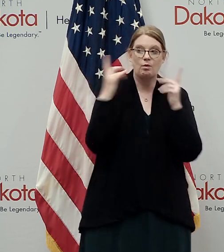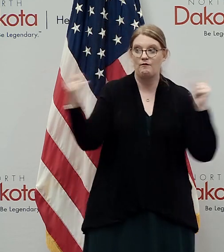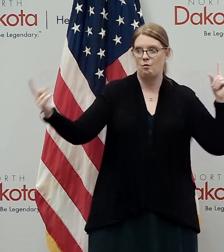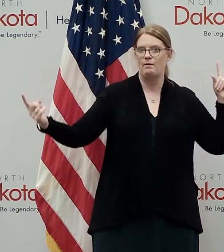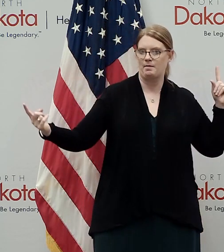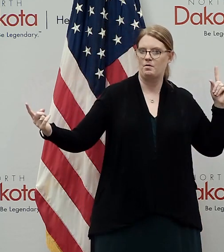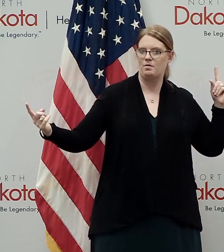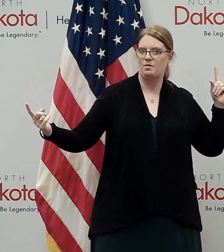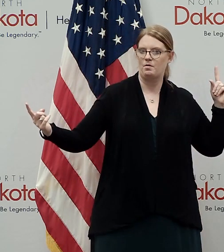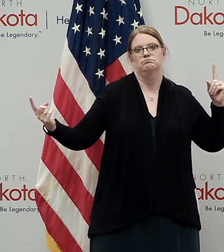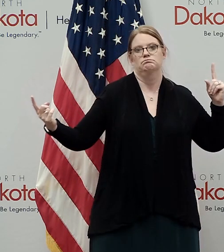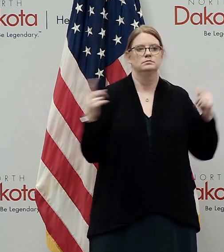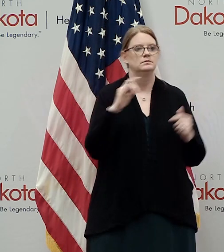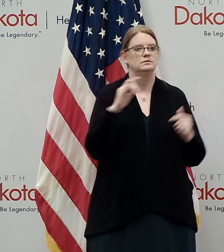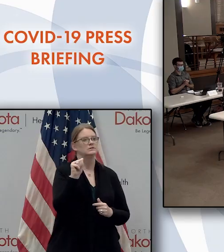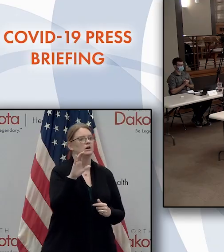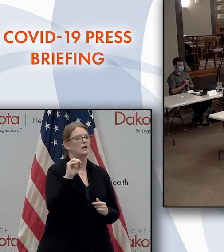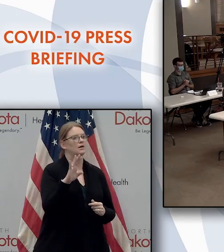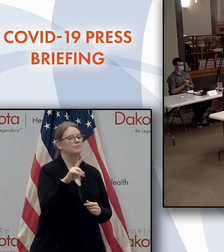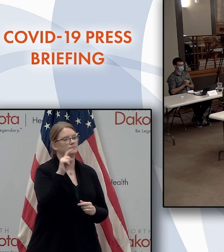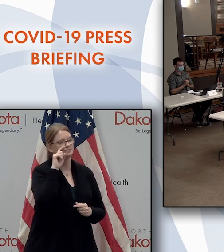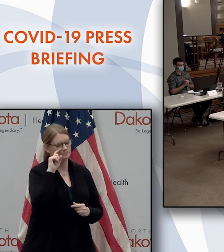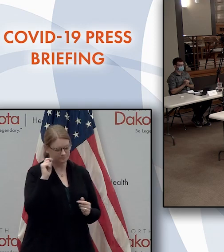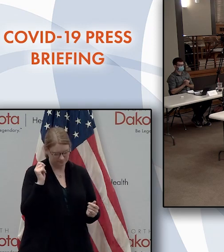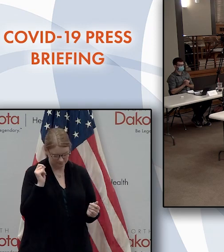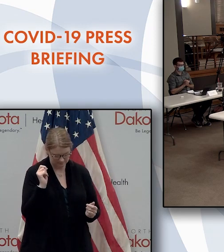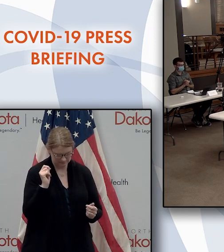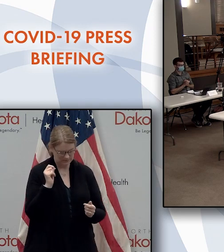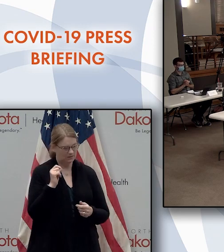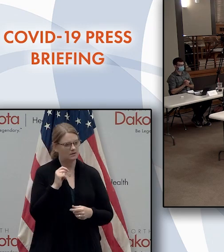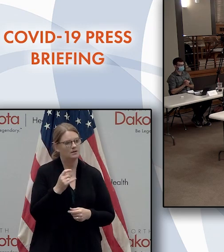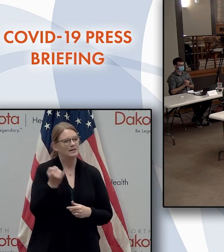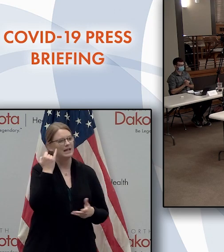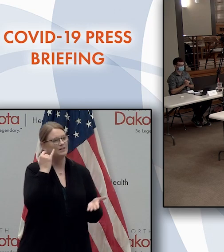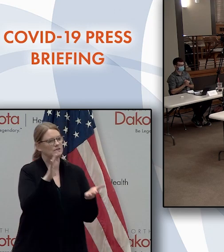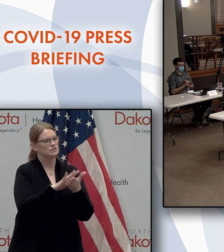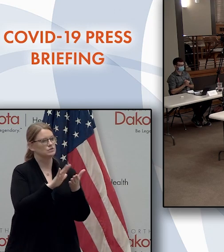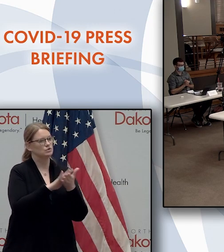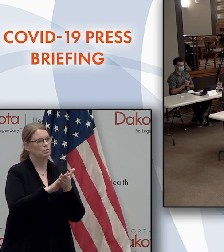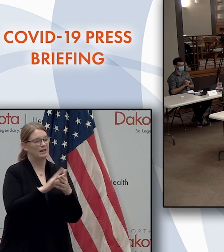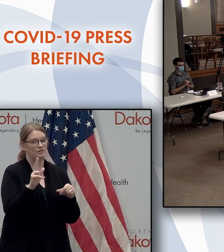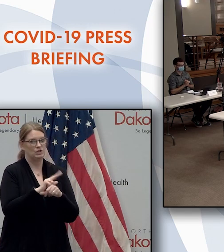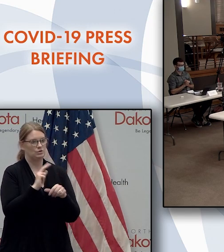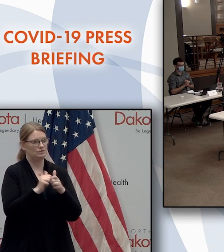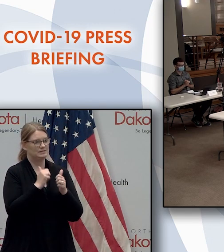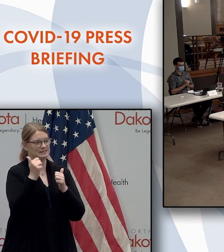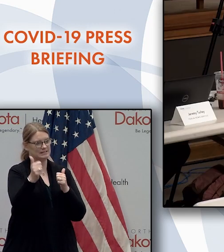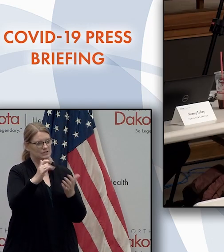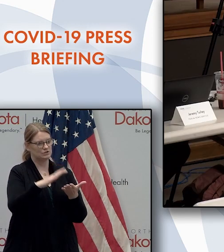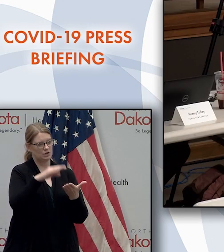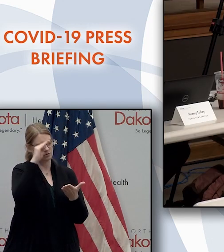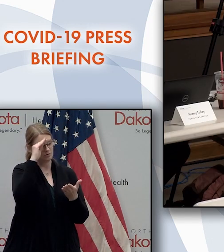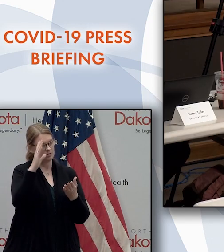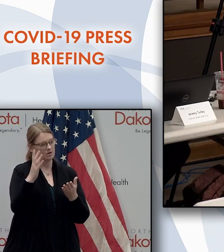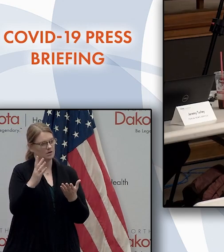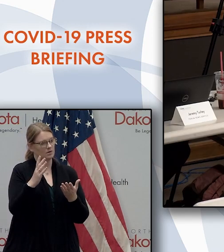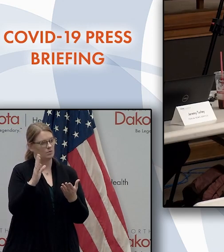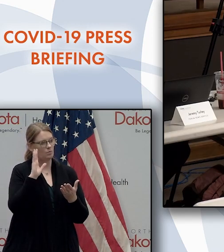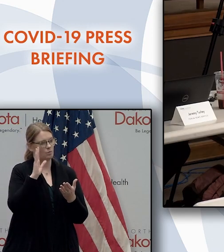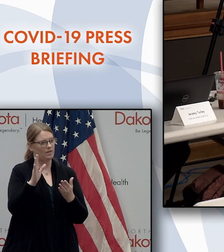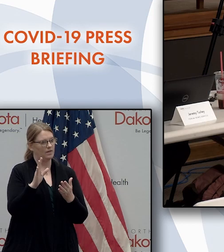people. Jacob? Governor, if a school does have to pull out their distance learning plan, are there statewide standards